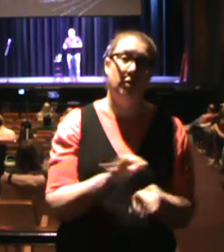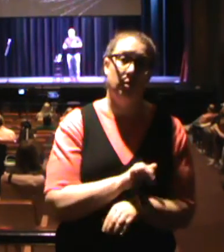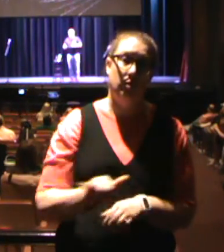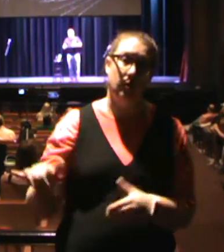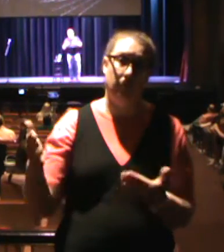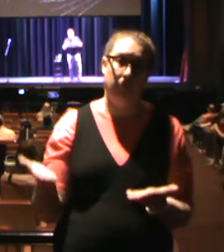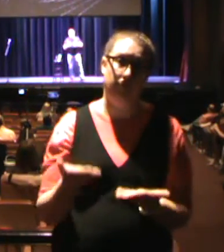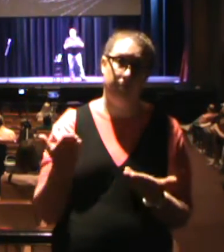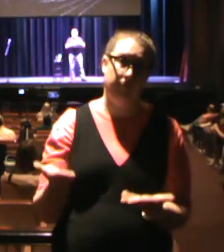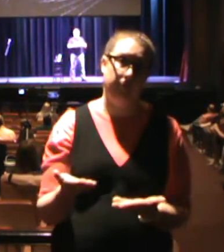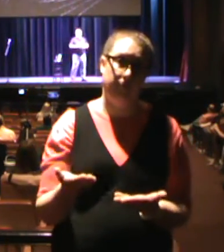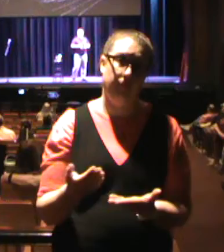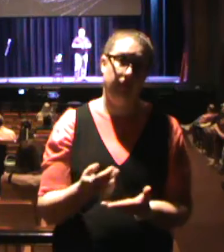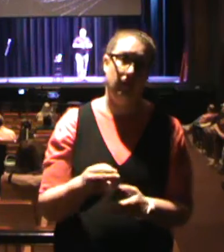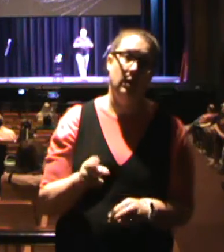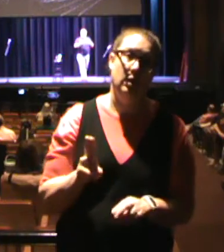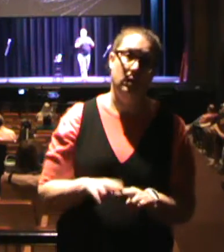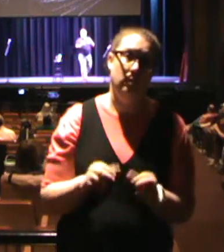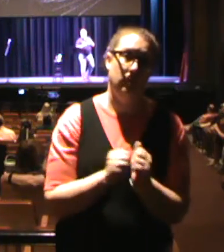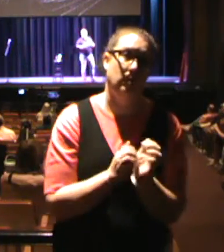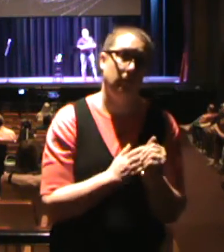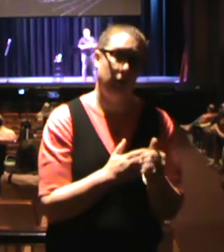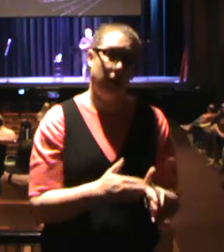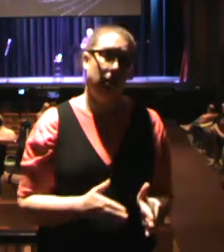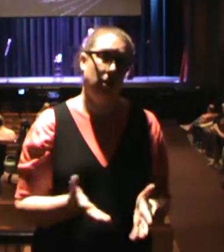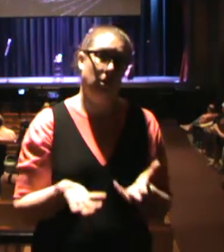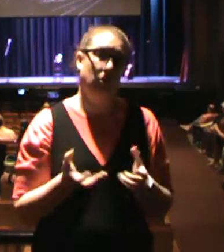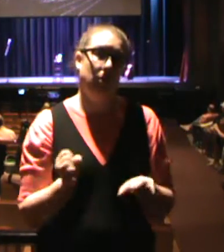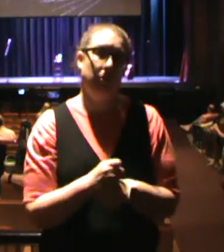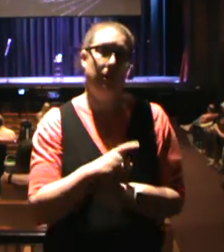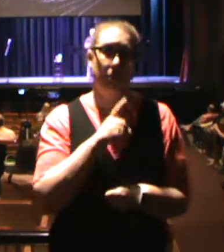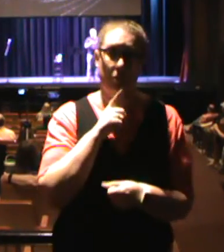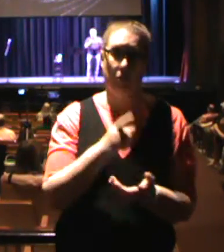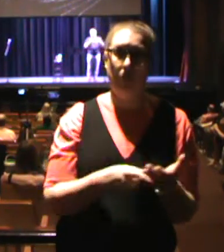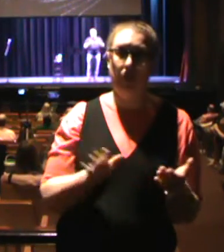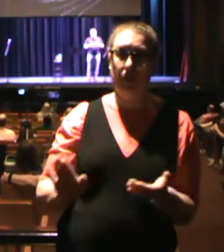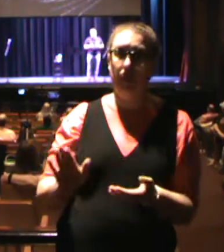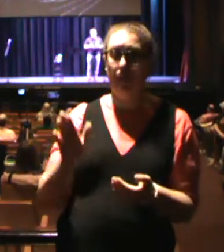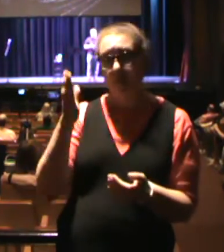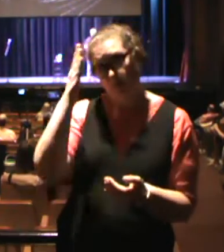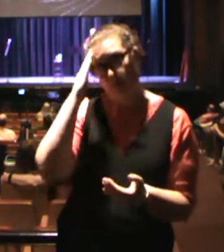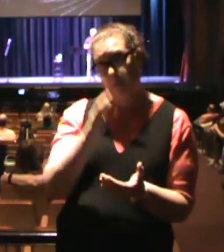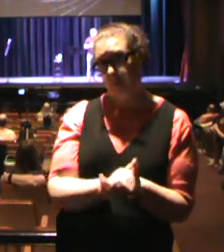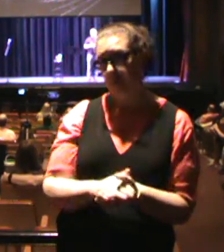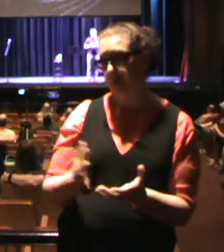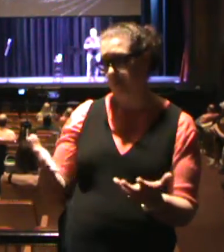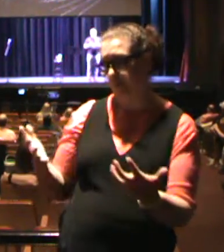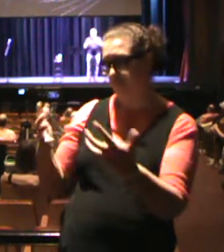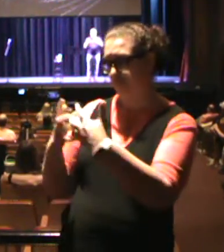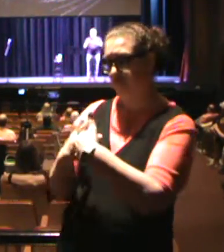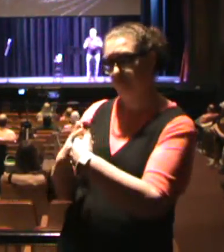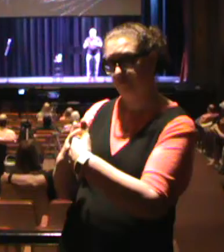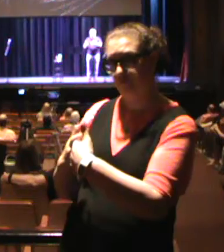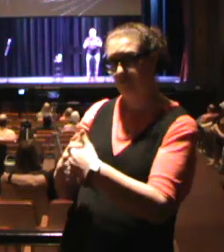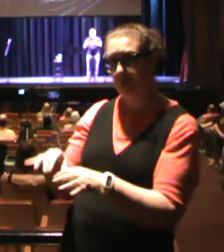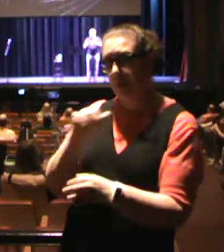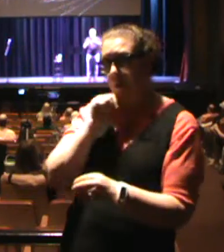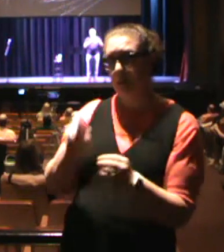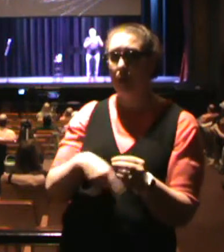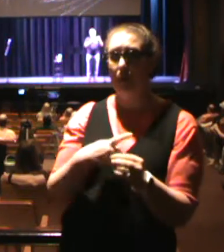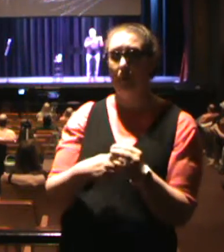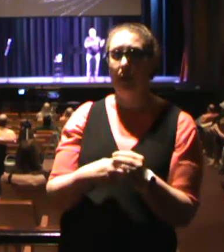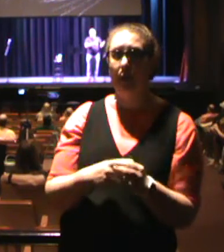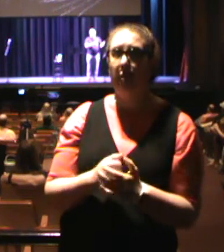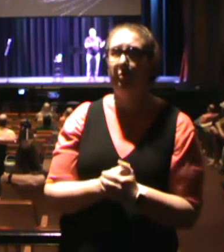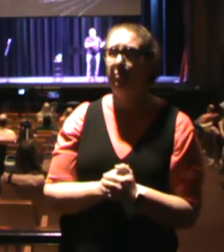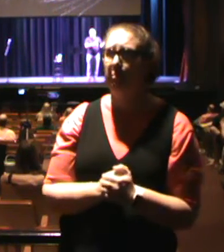as well. We sit there with our leadership and we want to make sure that what they believe lines up with what we believe. It's not about being legalistic, it's